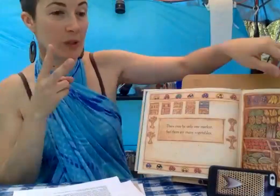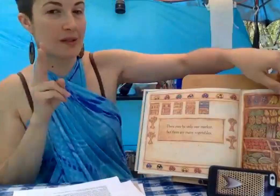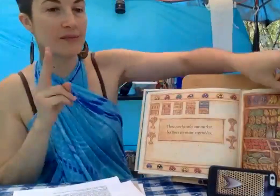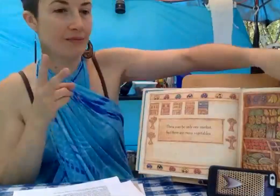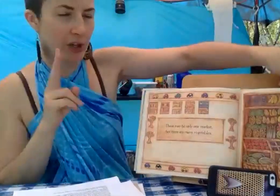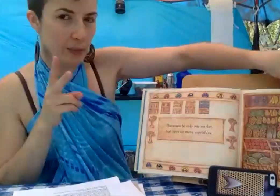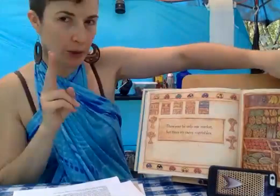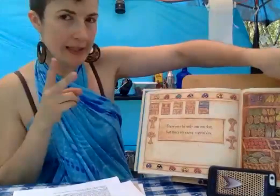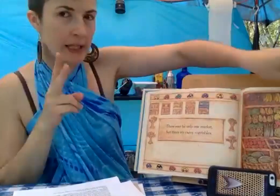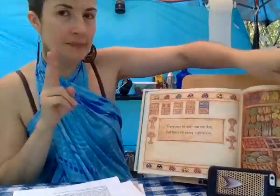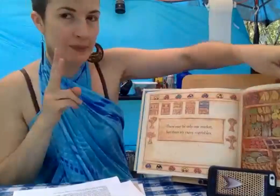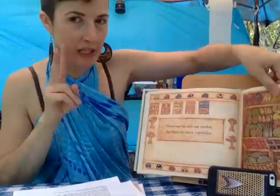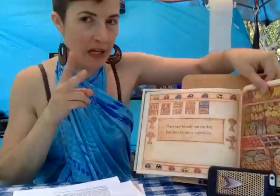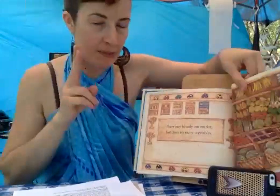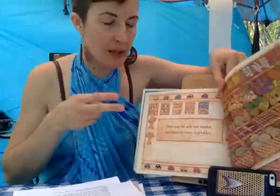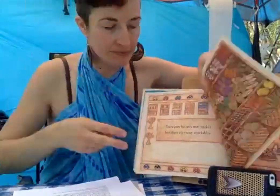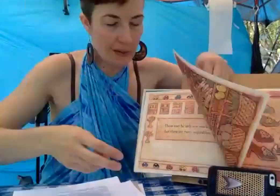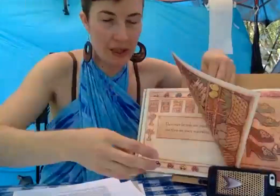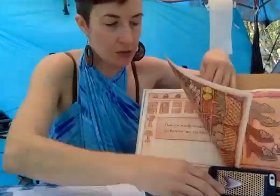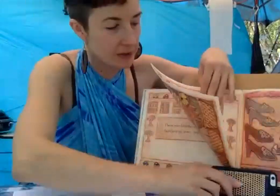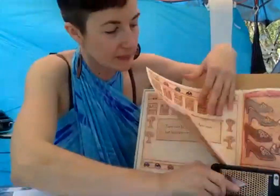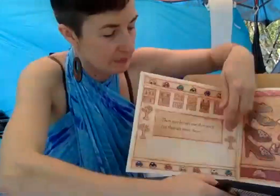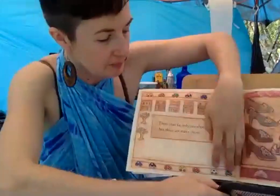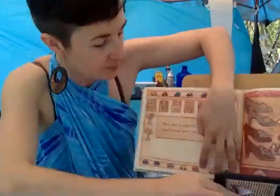Vegetables, very important sign, anathema to my children.